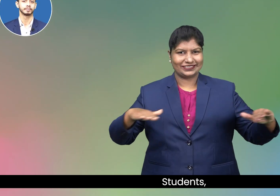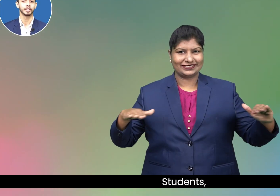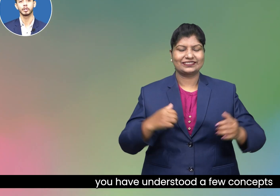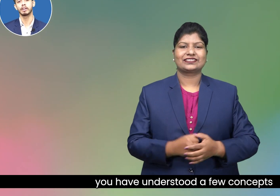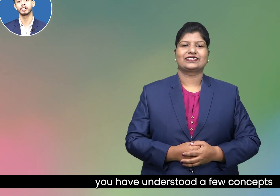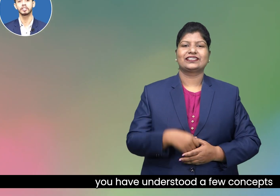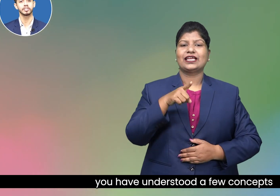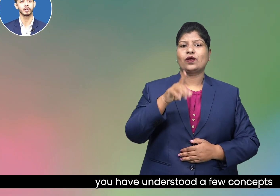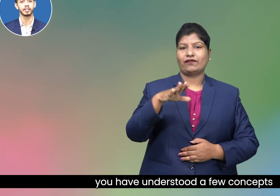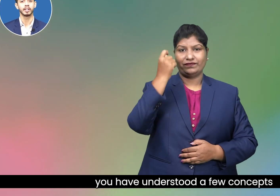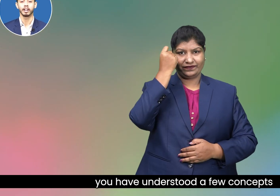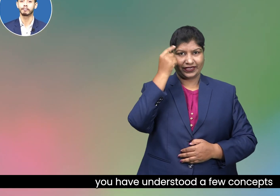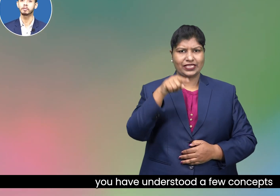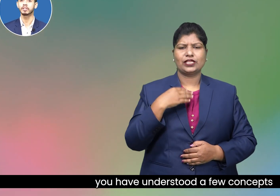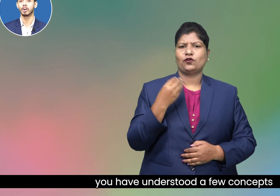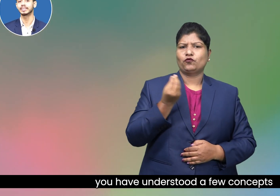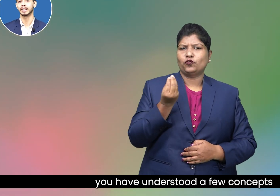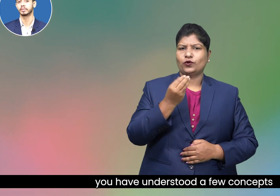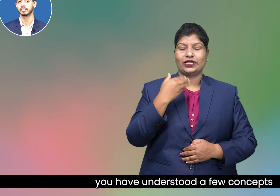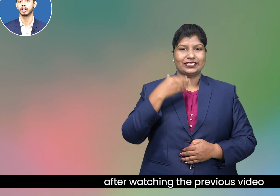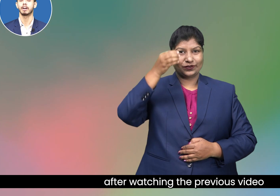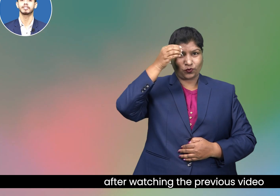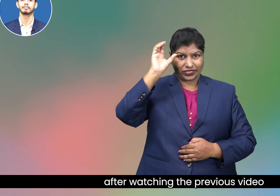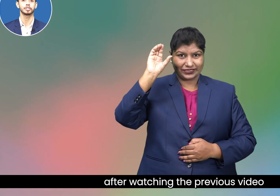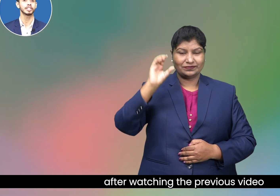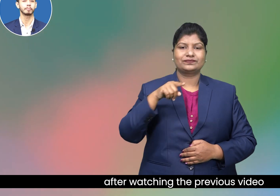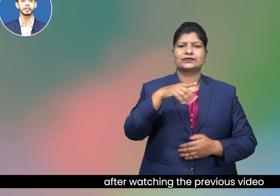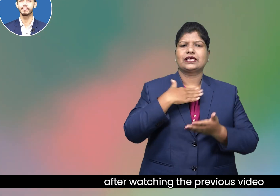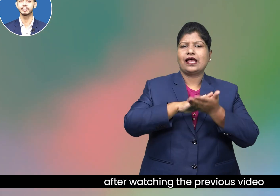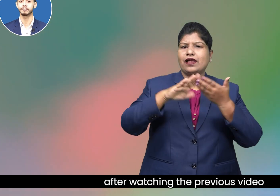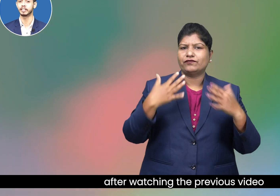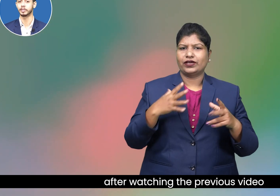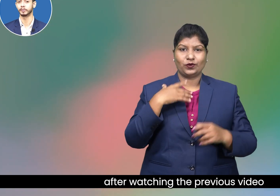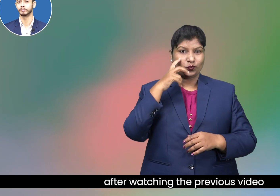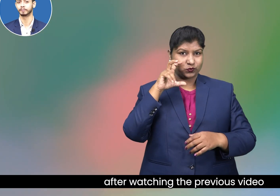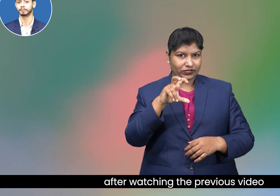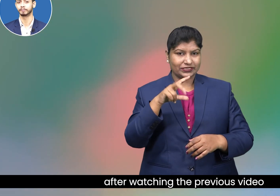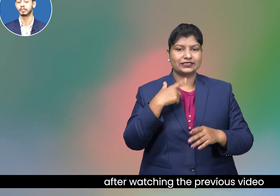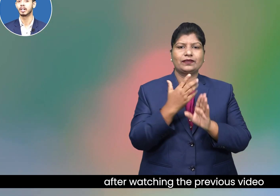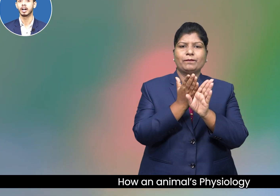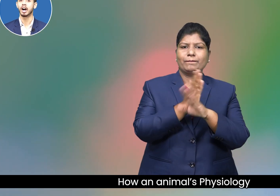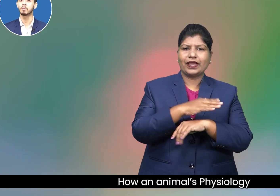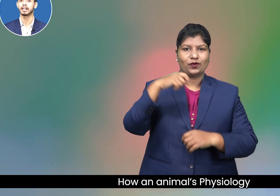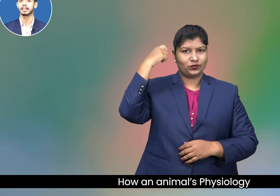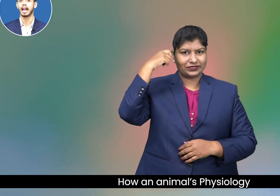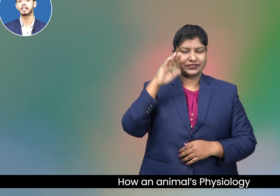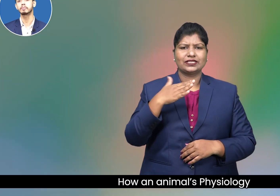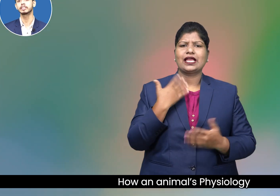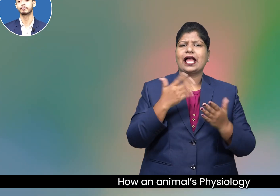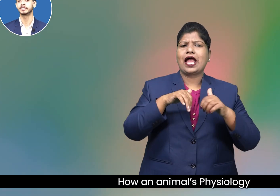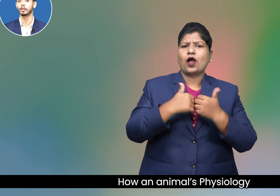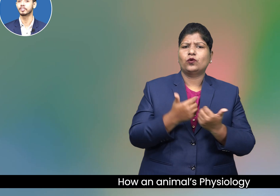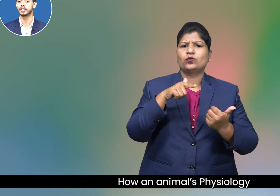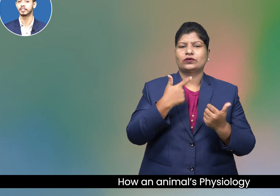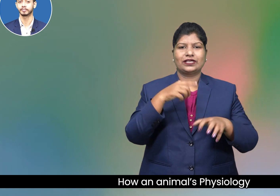Students, you have understood a few concepts after watching the previous video. How an